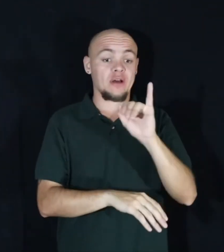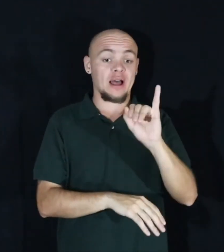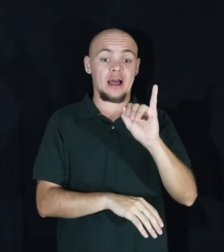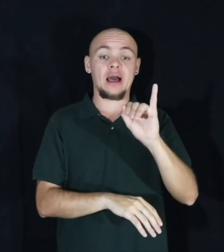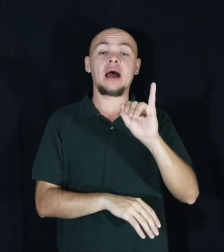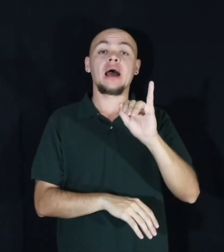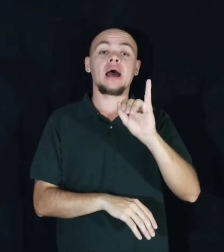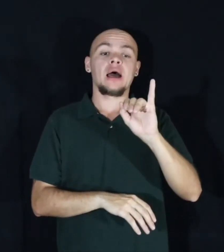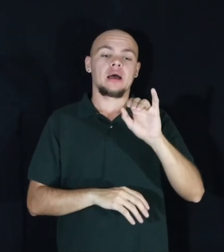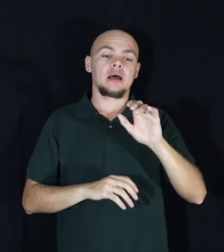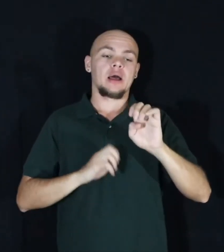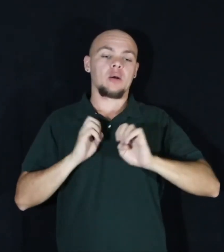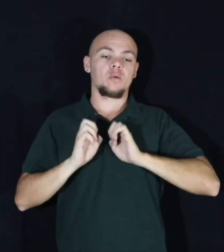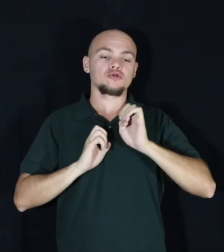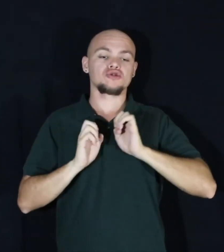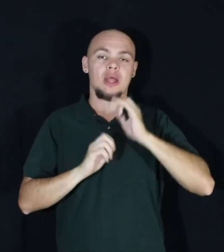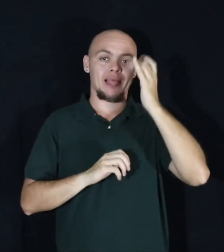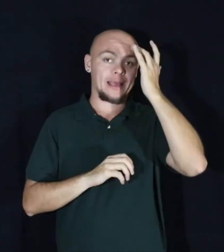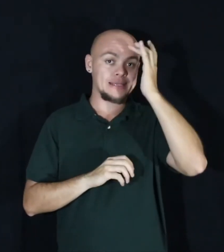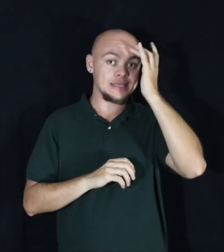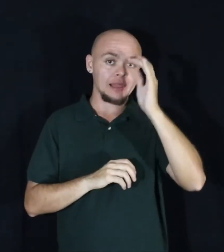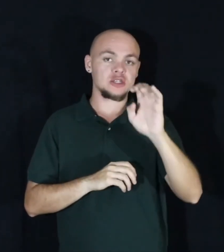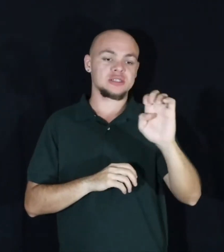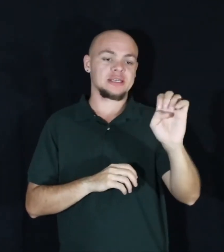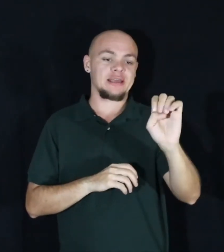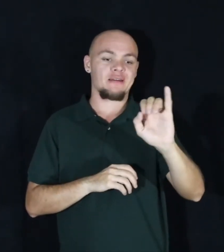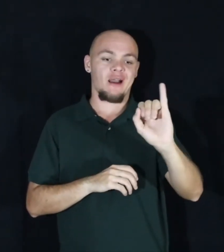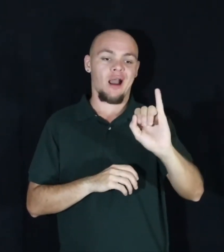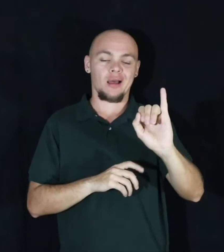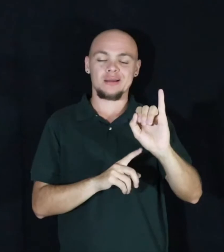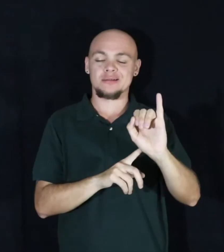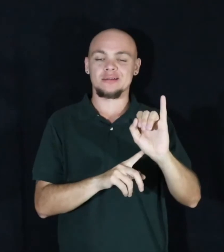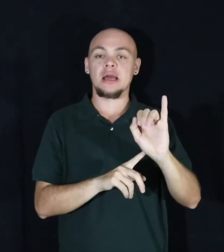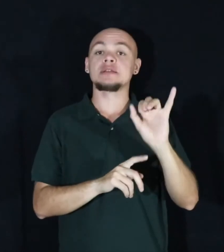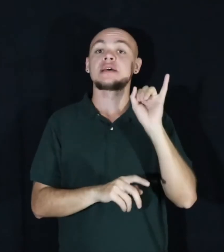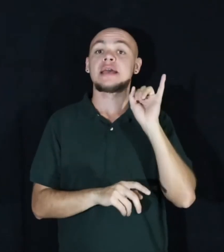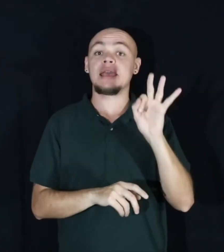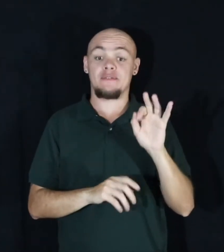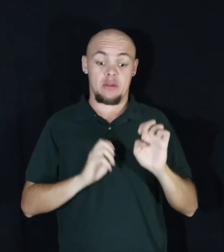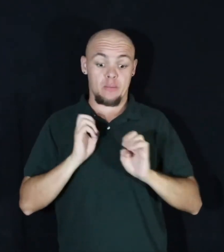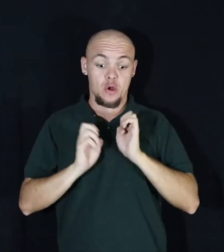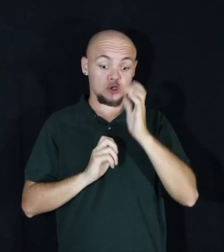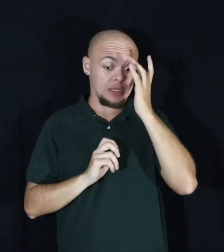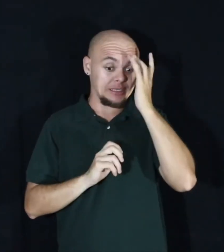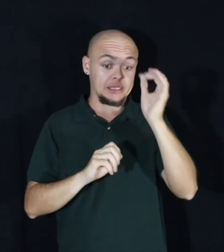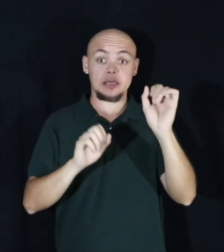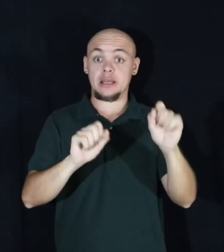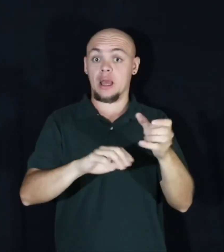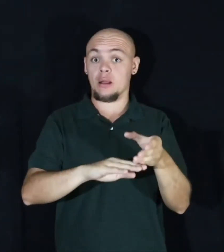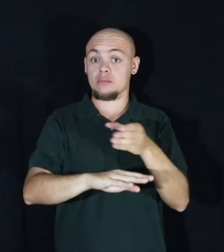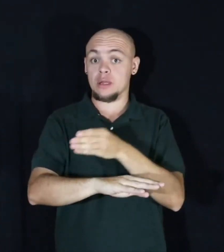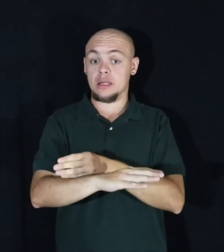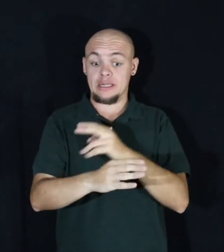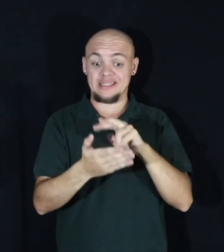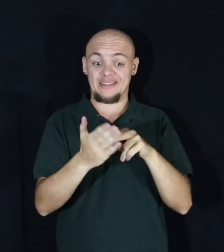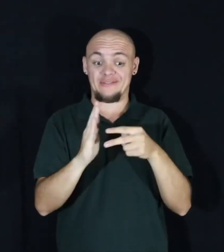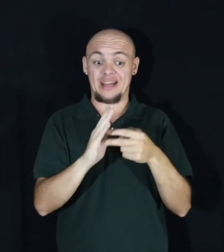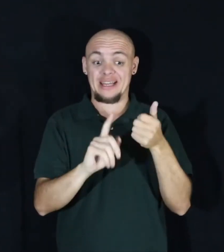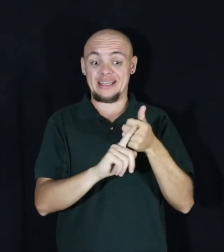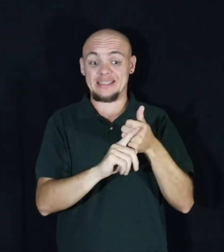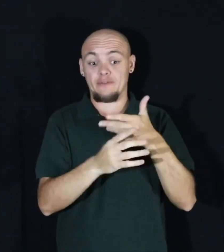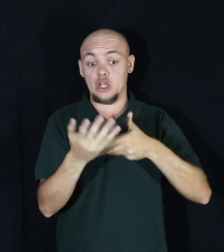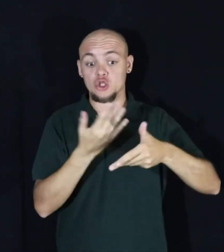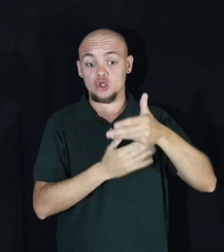If so, should we actually define it as a social, should we actually define emotional intelligence as a social skill